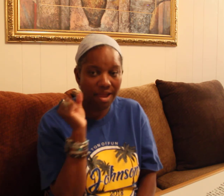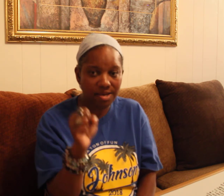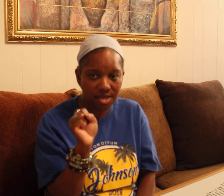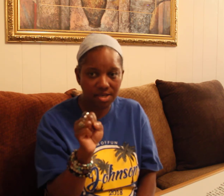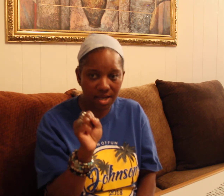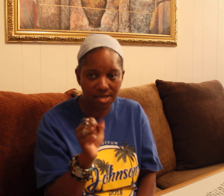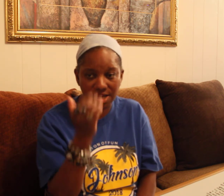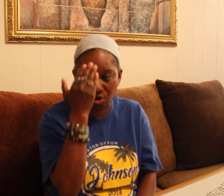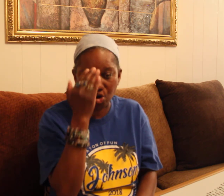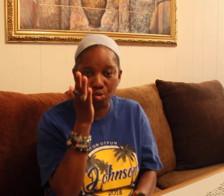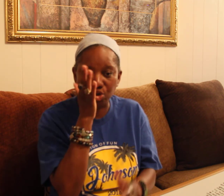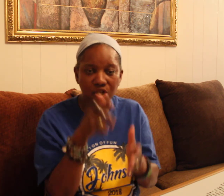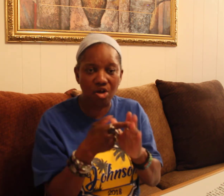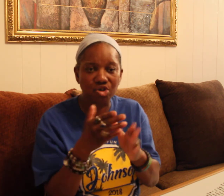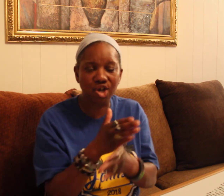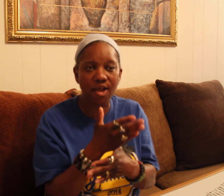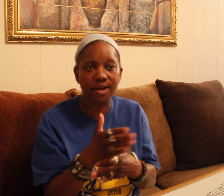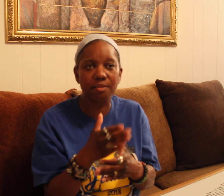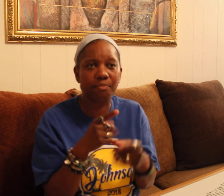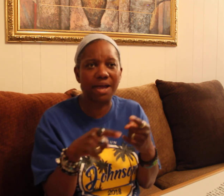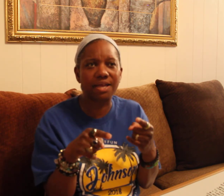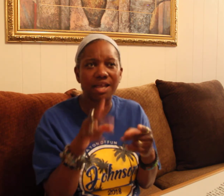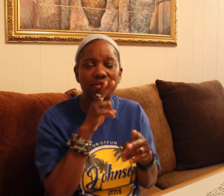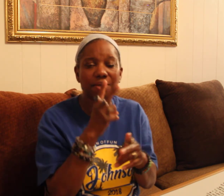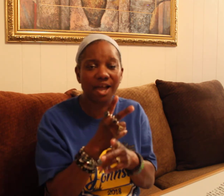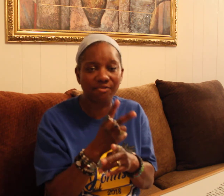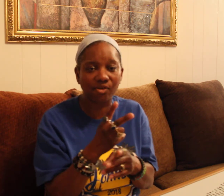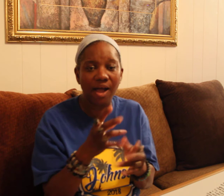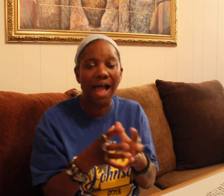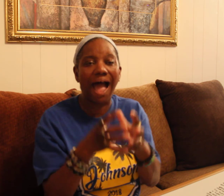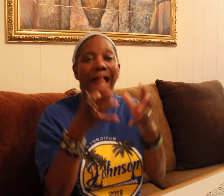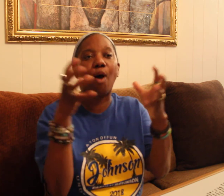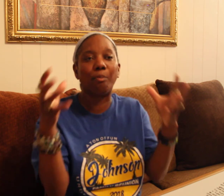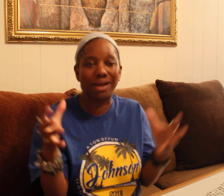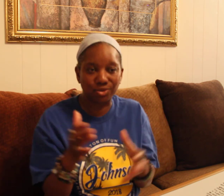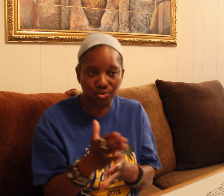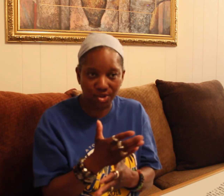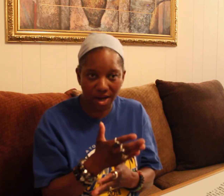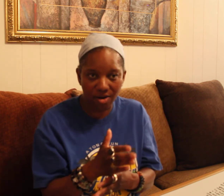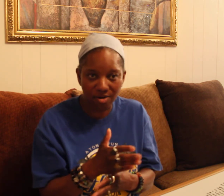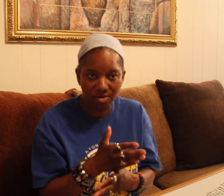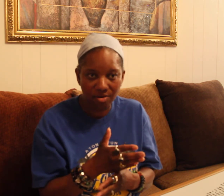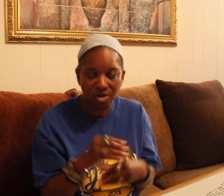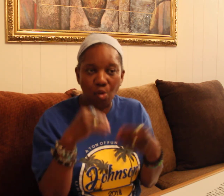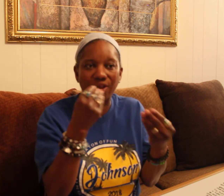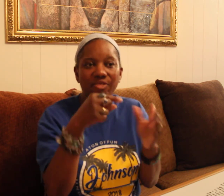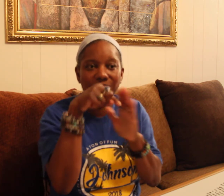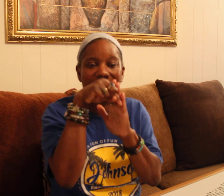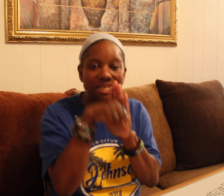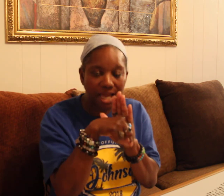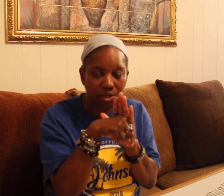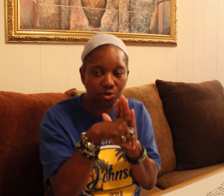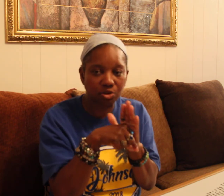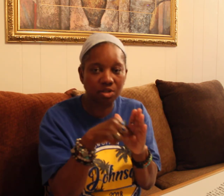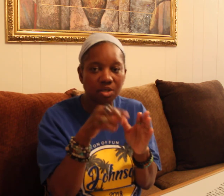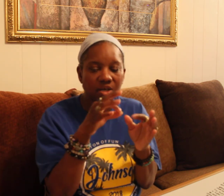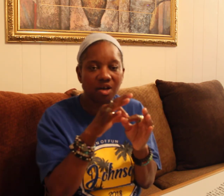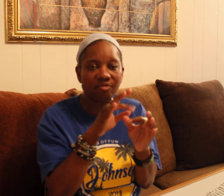Yes, yes, yes, I know you will start sharing it, but just be careful how much you share. Don't give them details of